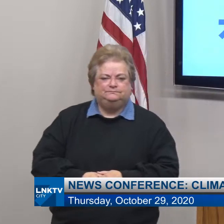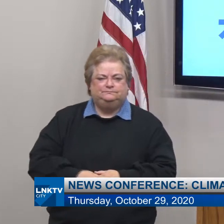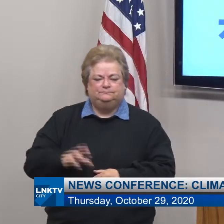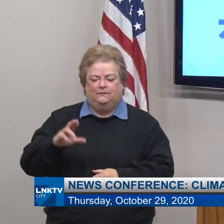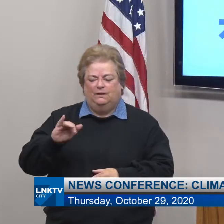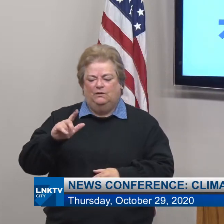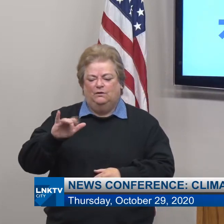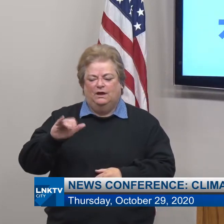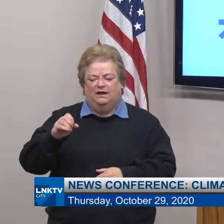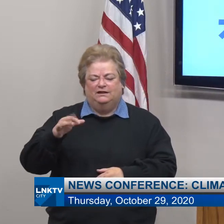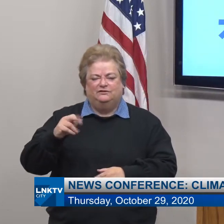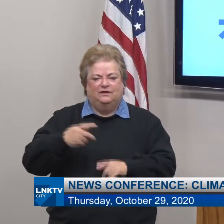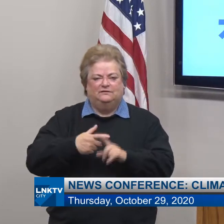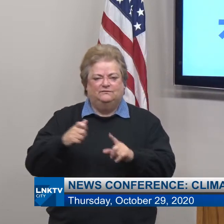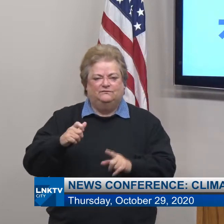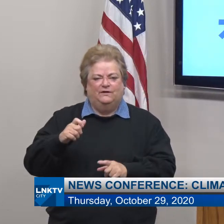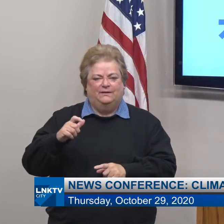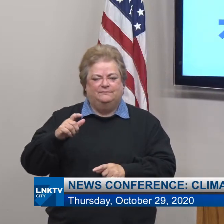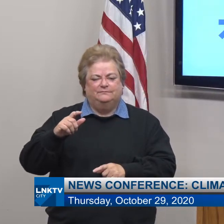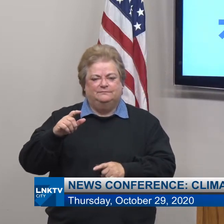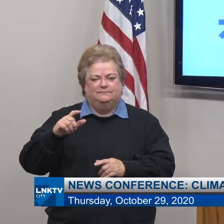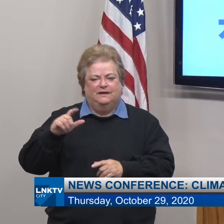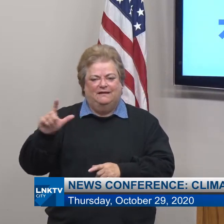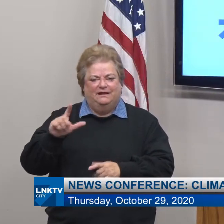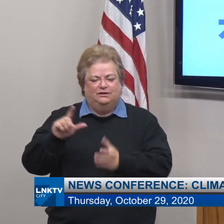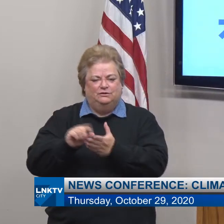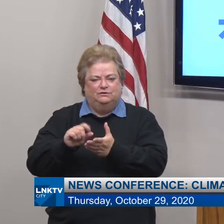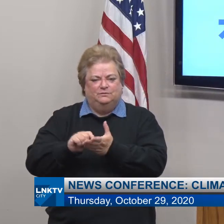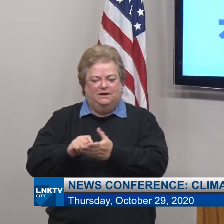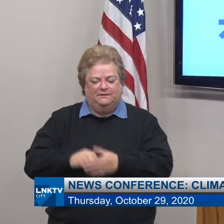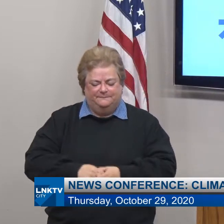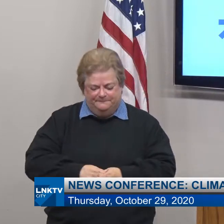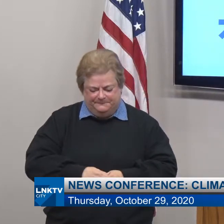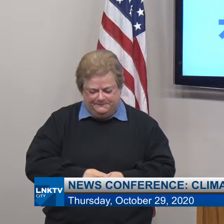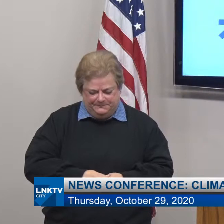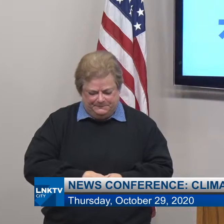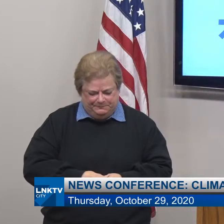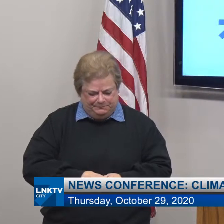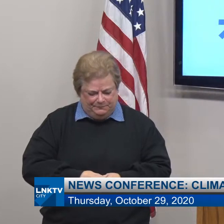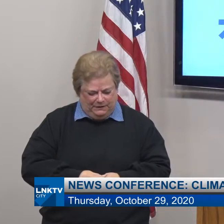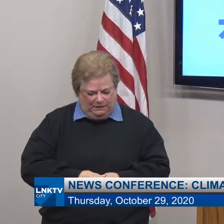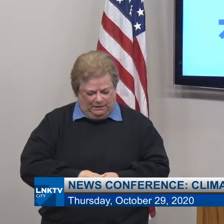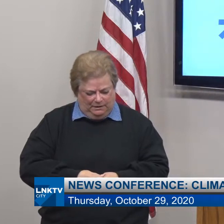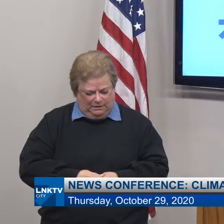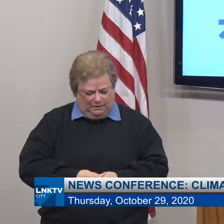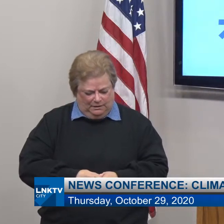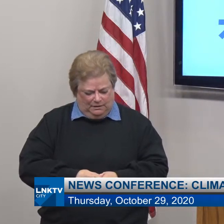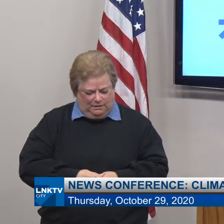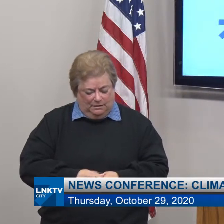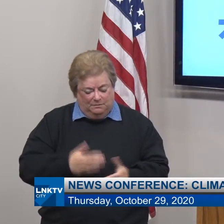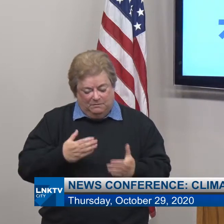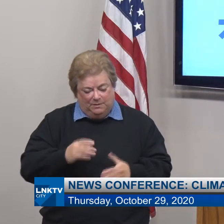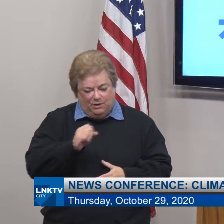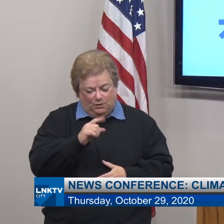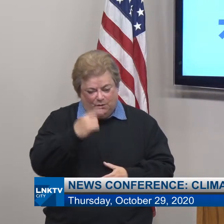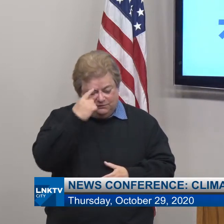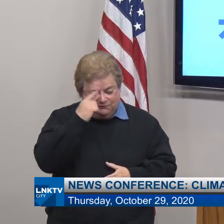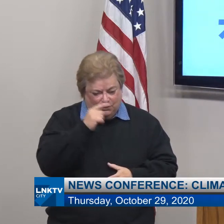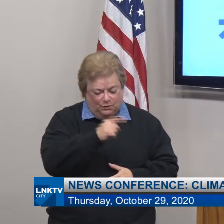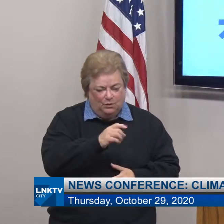Mayor Riley Johnson from the Journal Star. Hi, Riley. Hi, Mayor. Maybe a question for you or